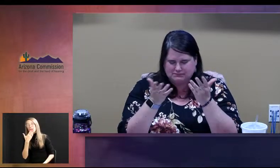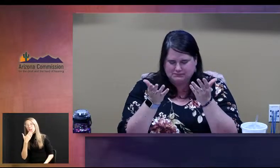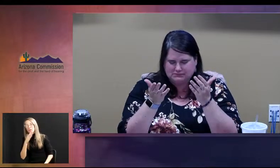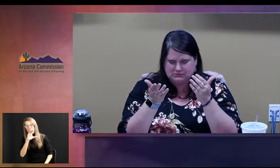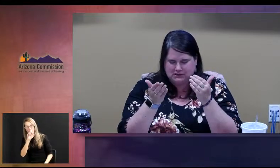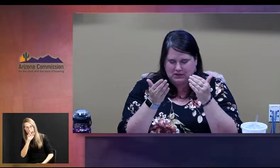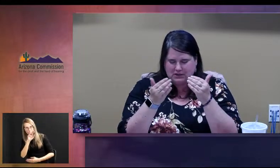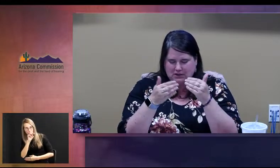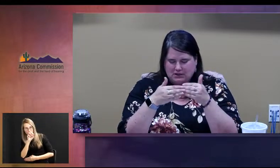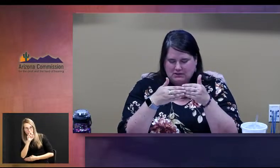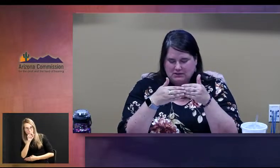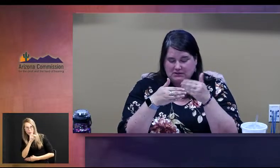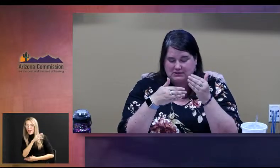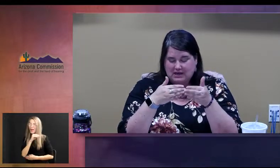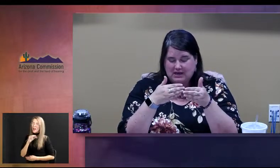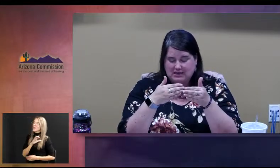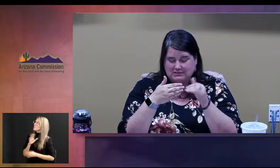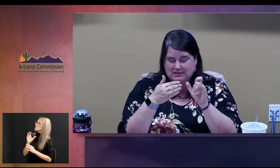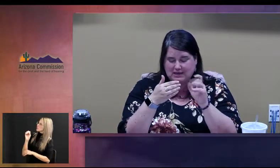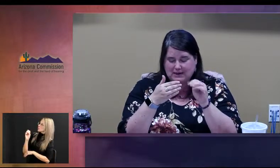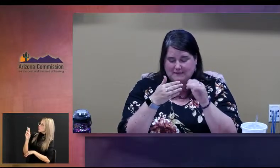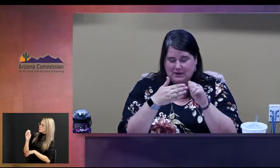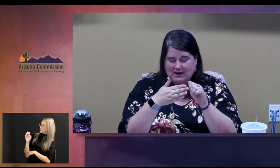wonderful presentations.